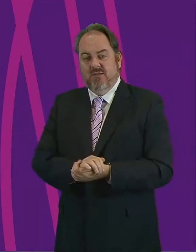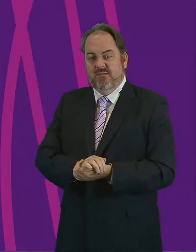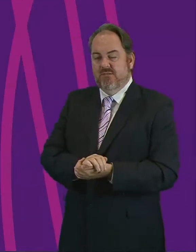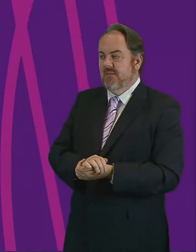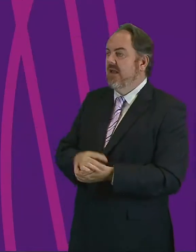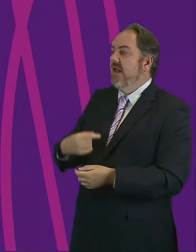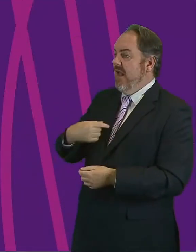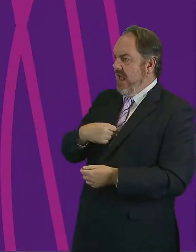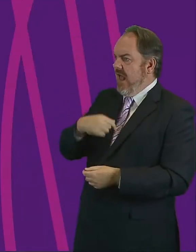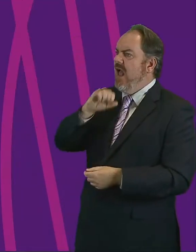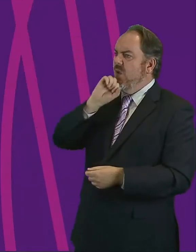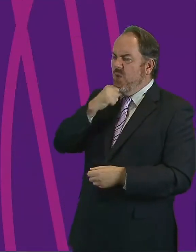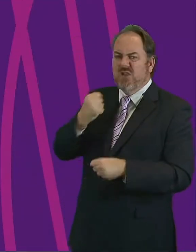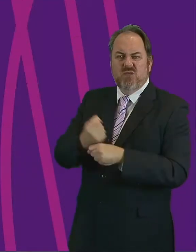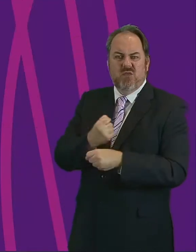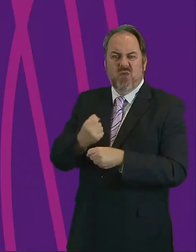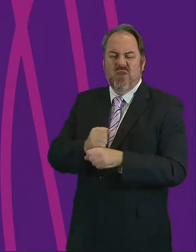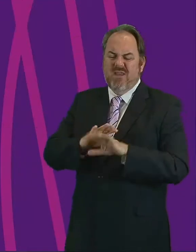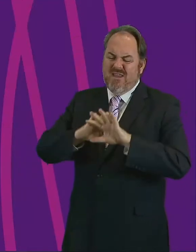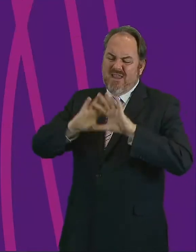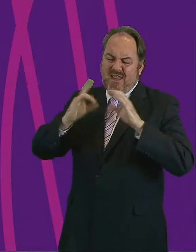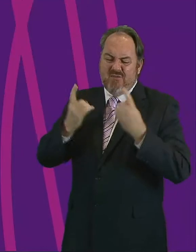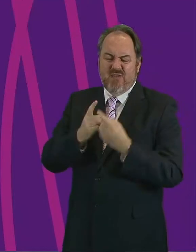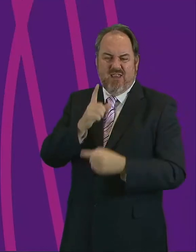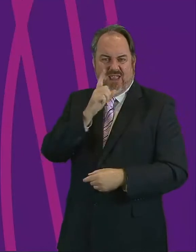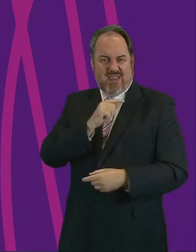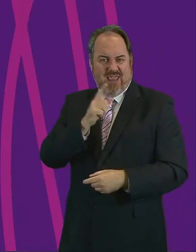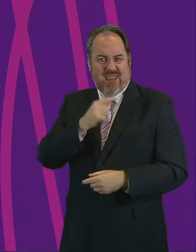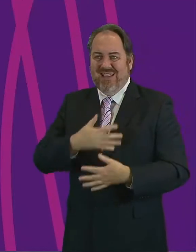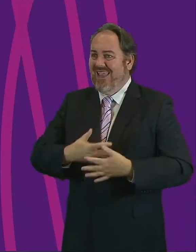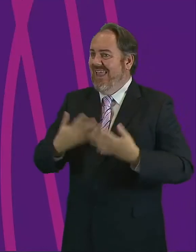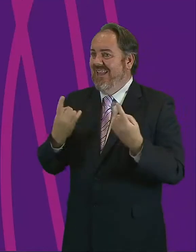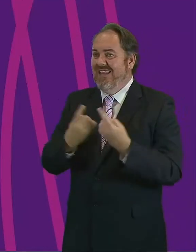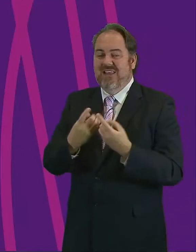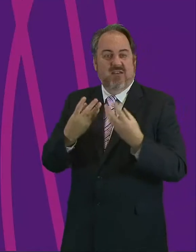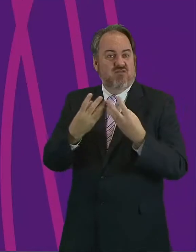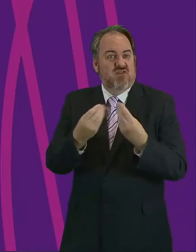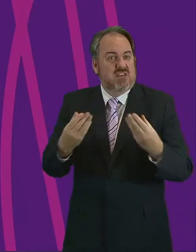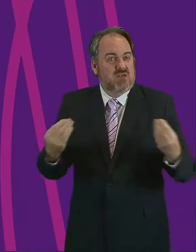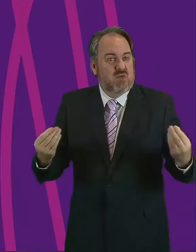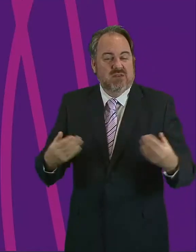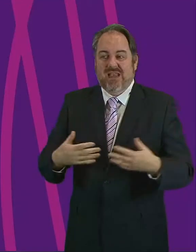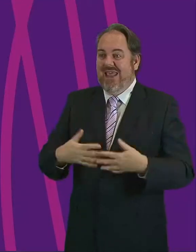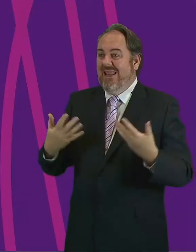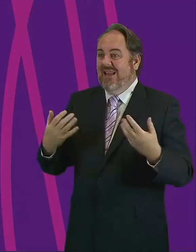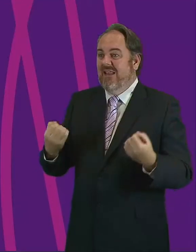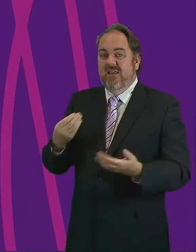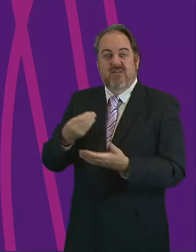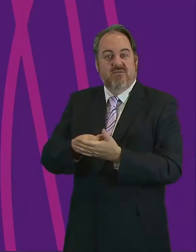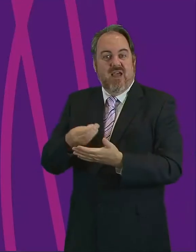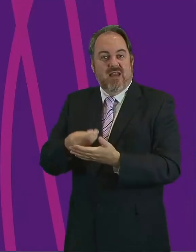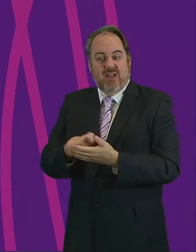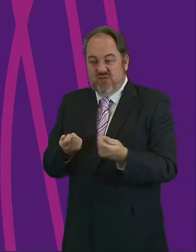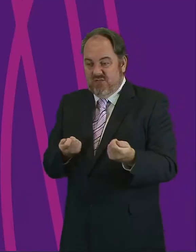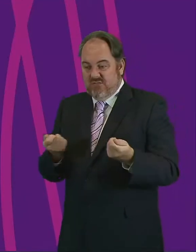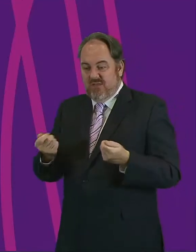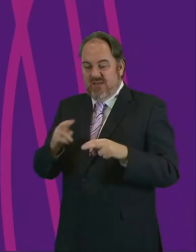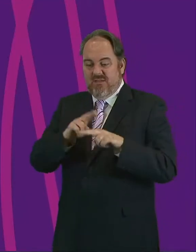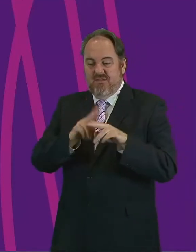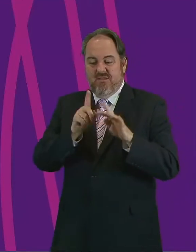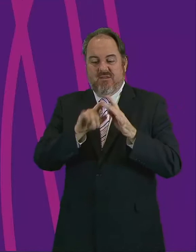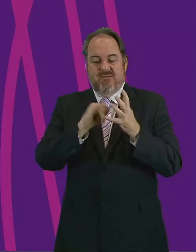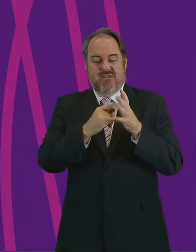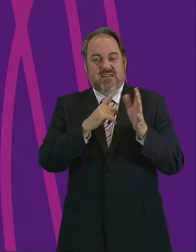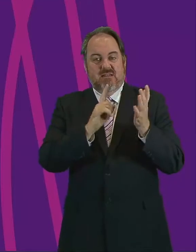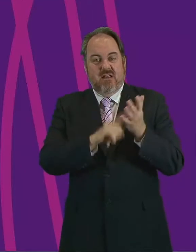do whatever it takes? I have said that we will use all of the resources at our disposal. We will use all of the fiscal levers at our disposal to protect jobs and